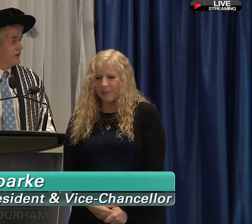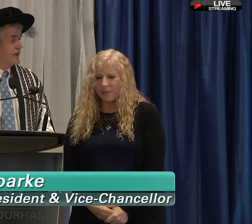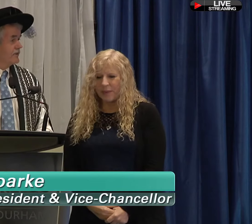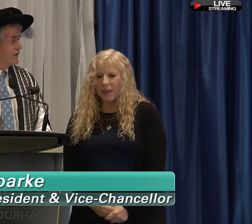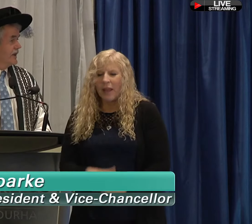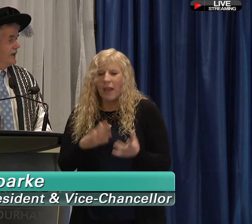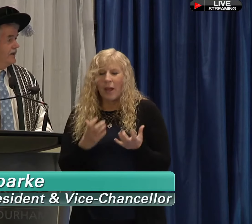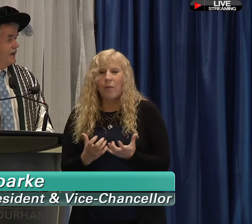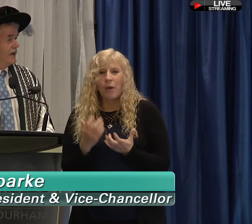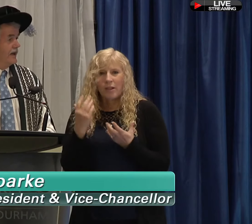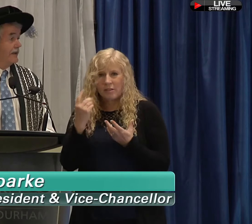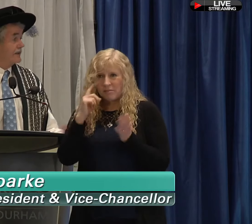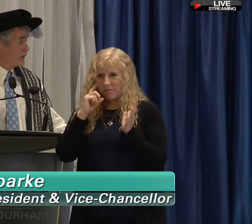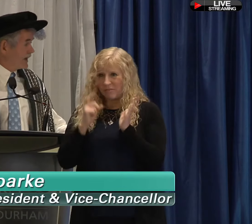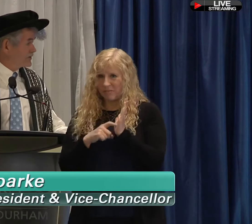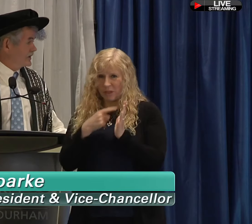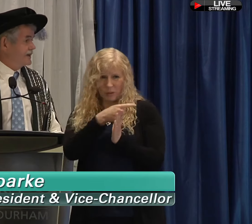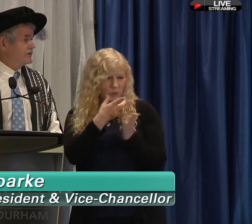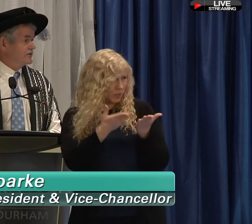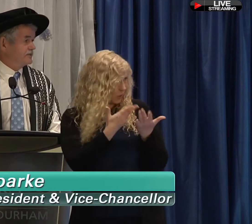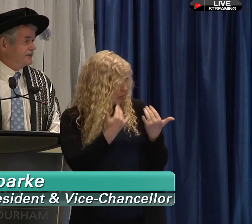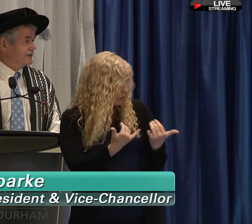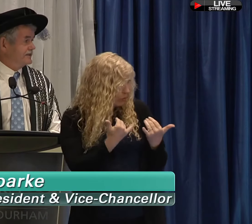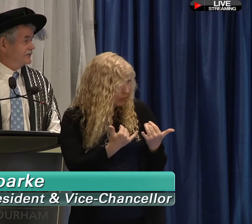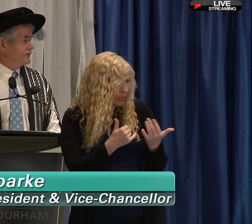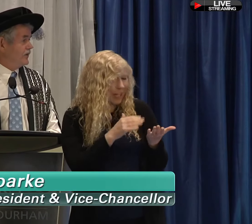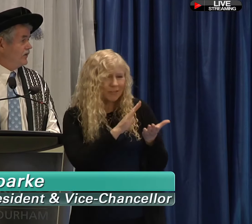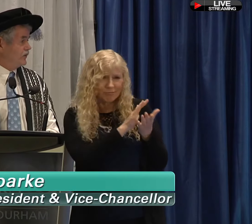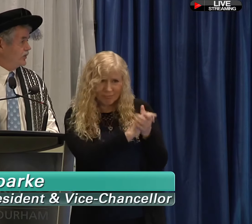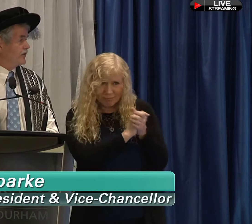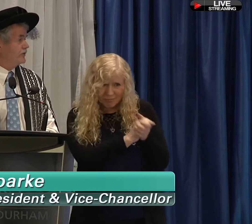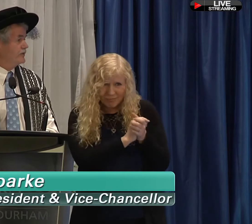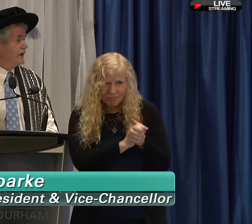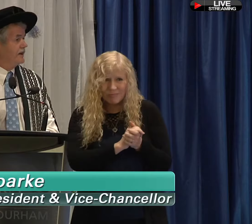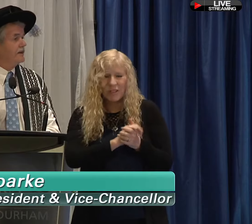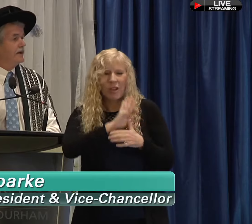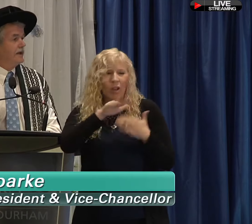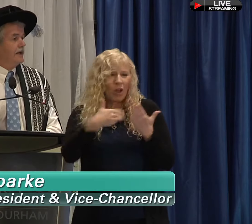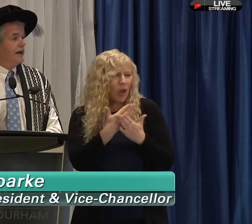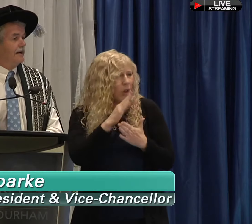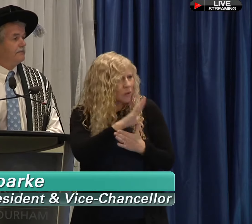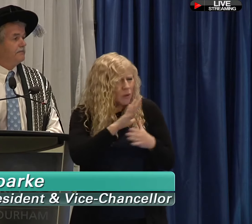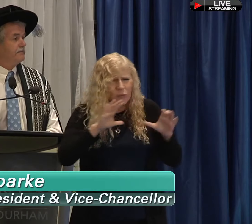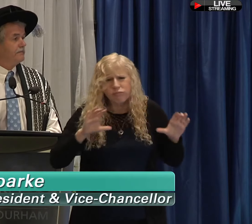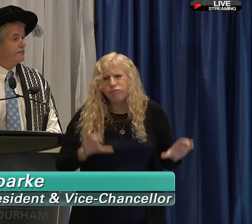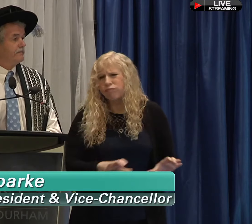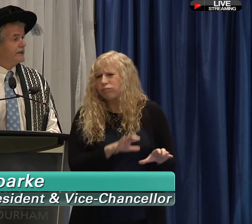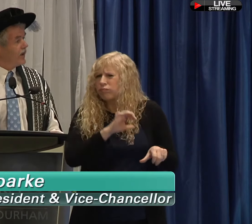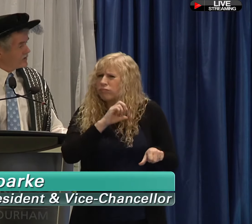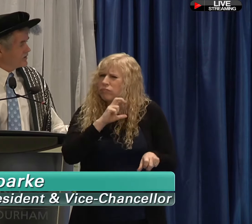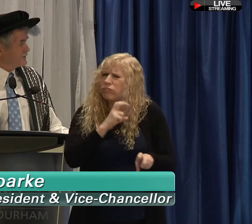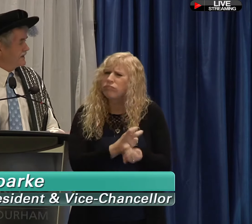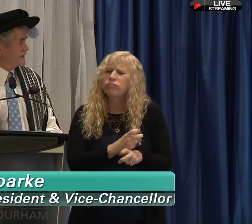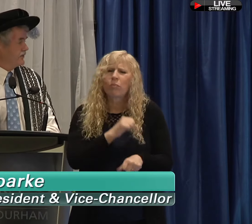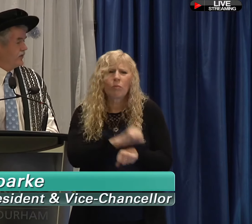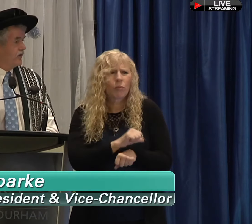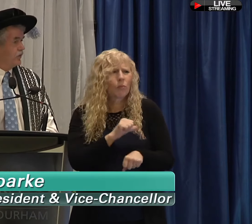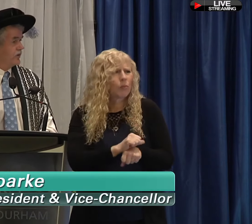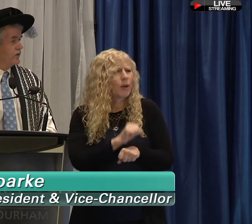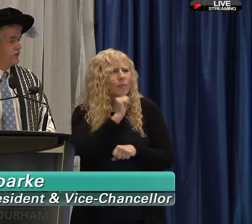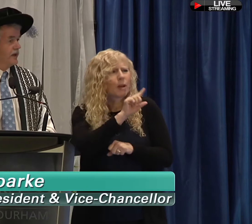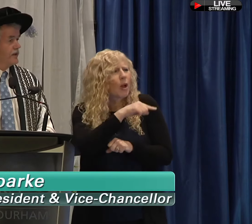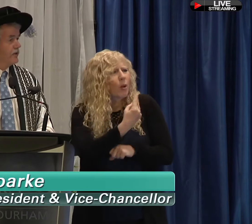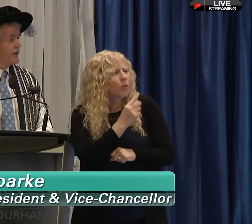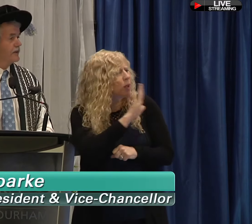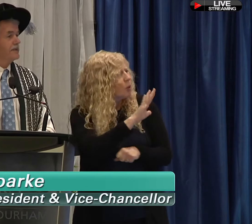is you're here today, and congratulations because of all the work you've done. But not just because of all the